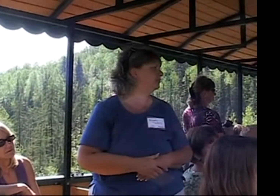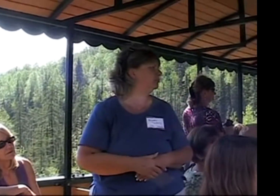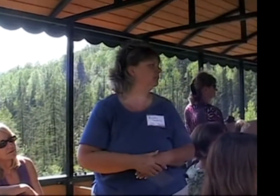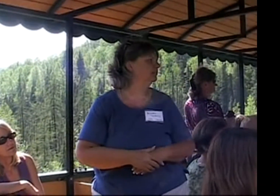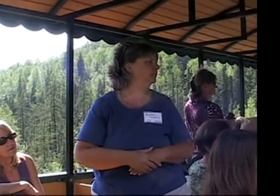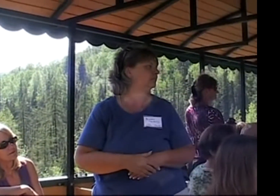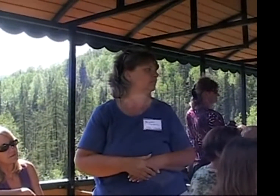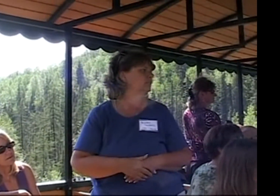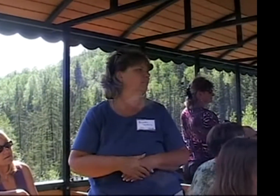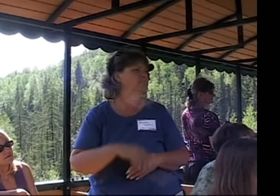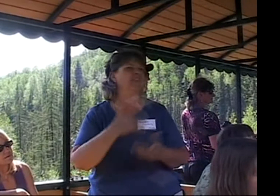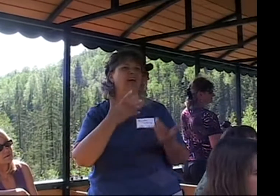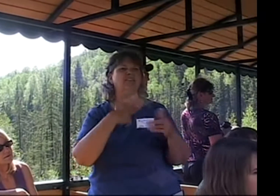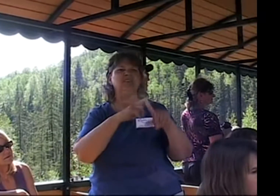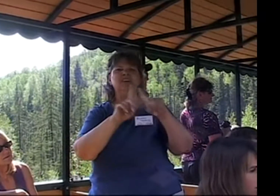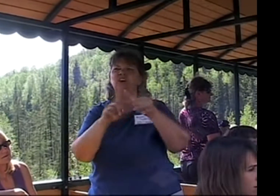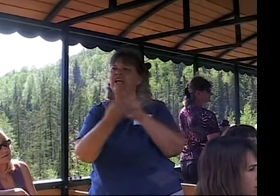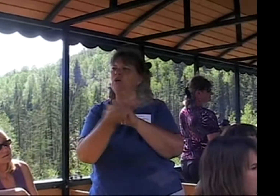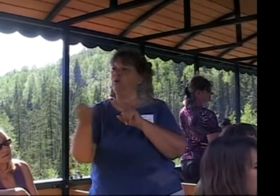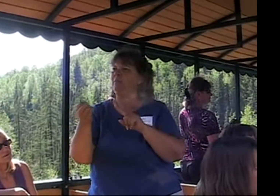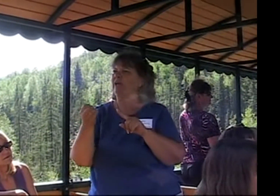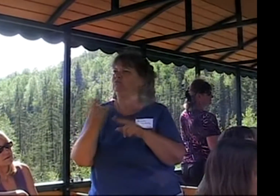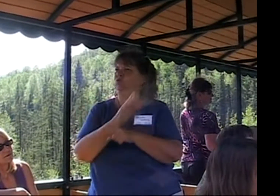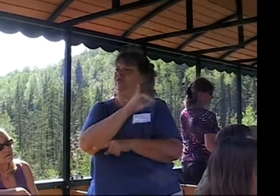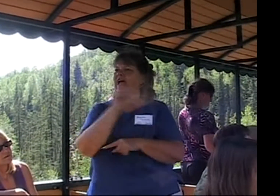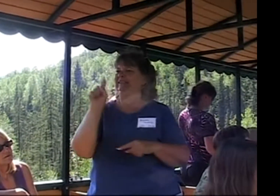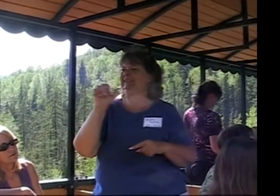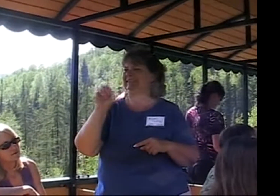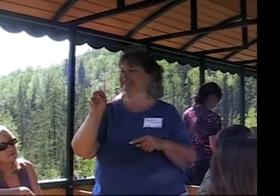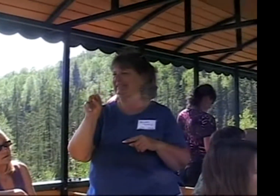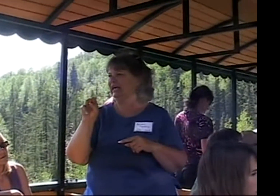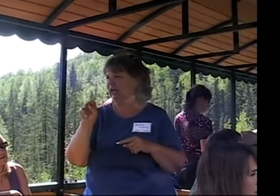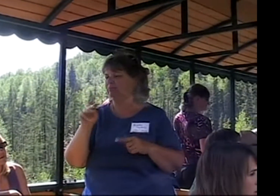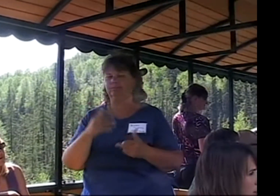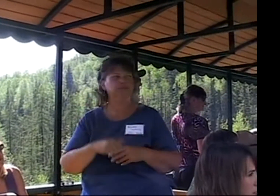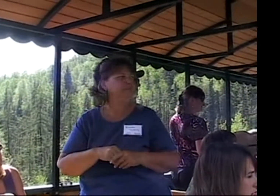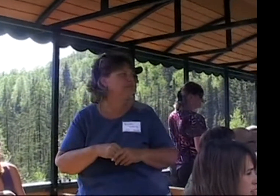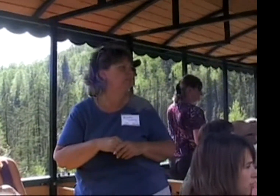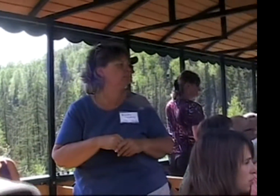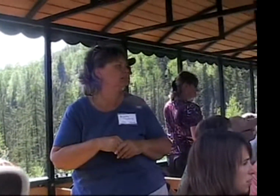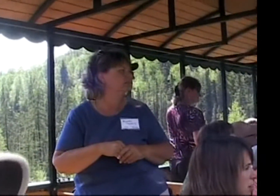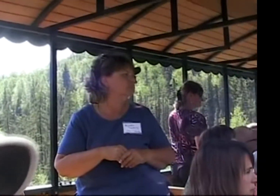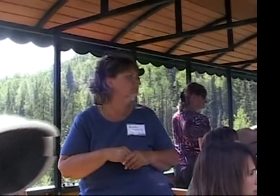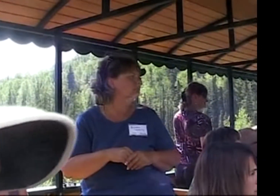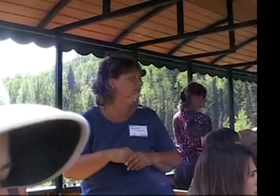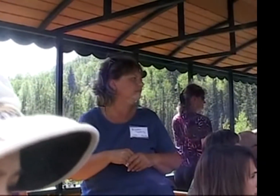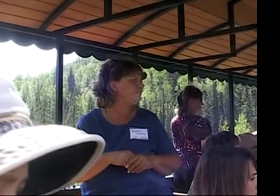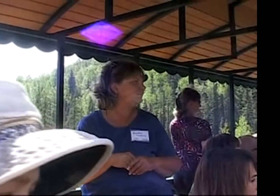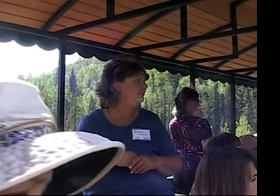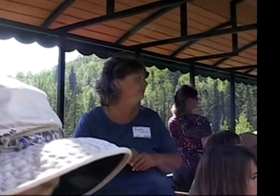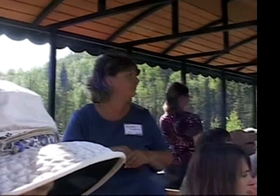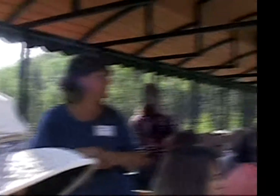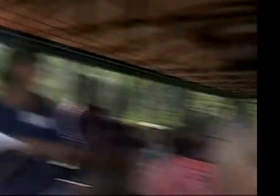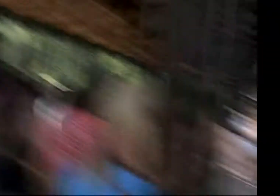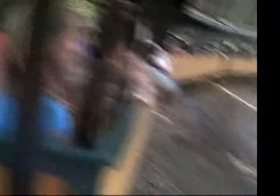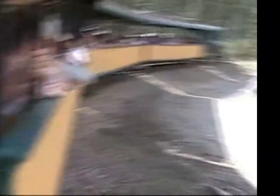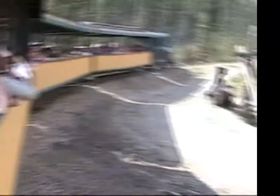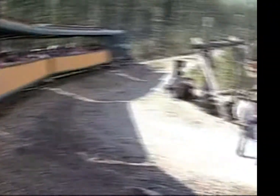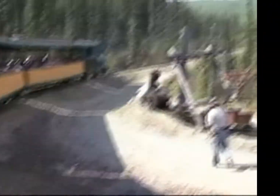remnants of equipment like this and same memory. But of course, the spirit of old beaver lives on in modern form. And that's what we're going to show you now. Thank you